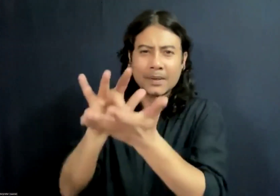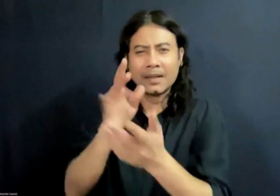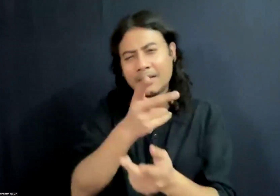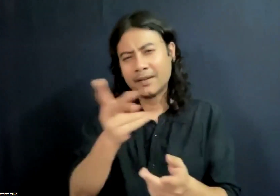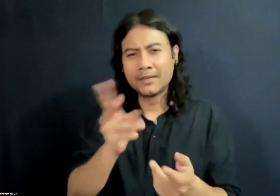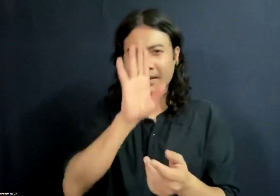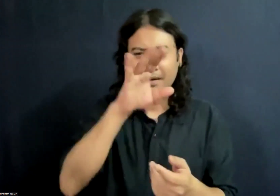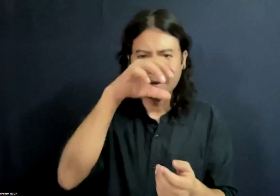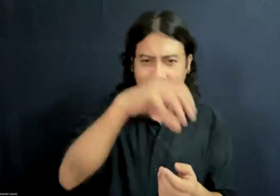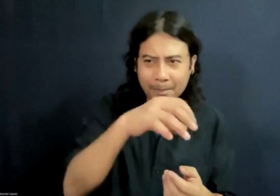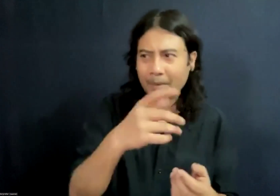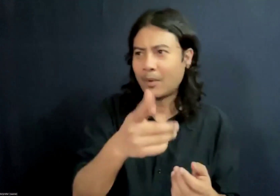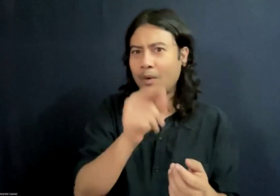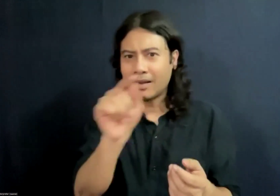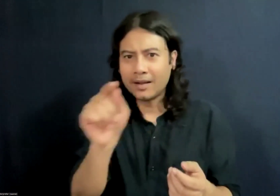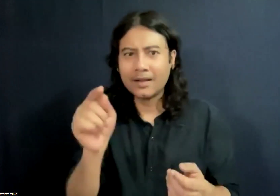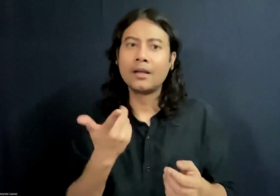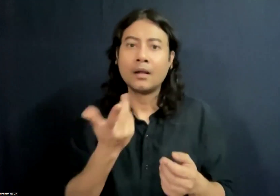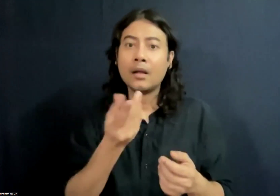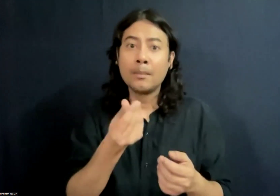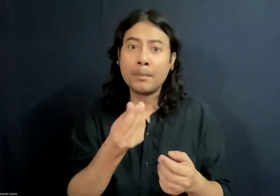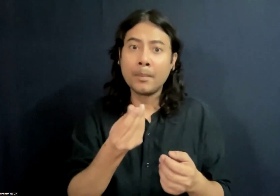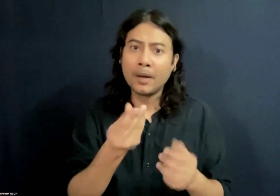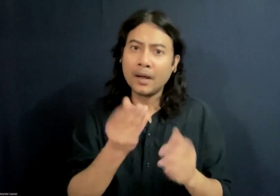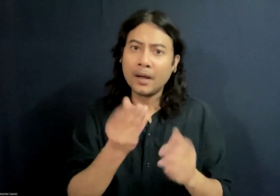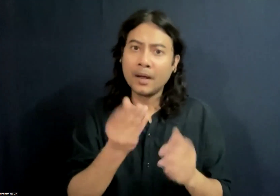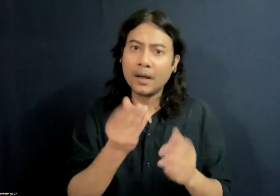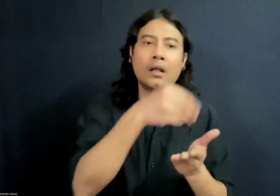So I'll put it the points here.